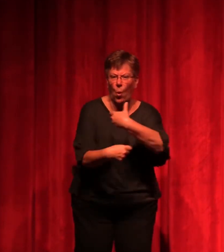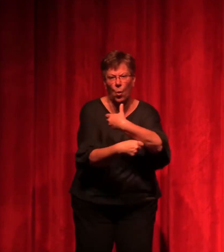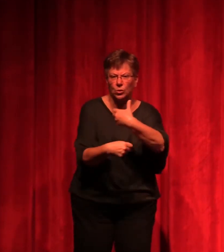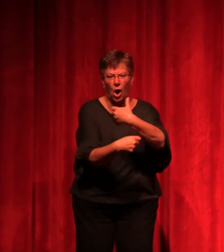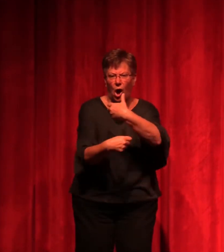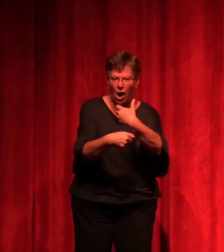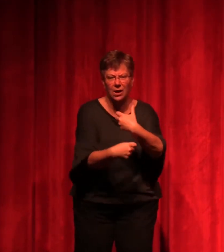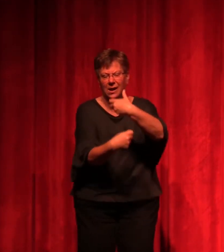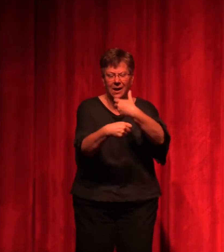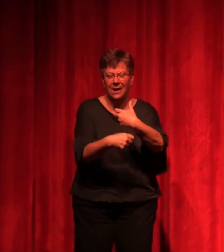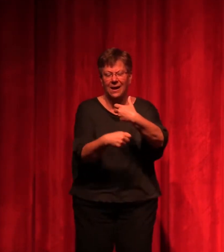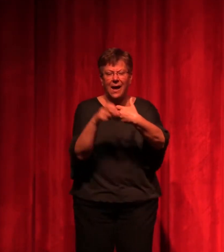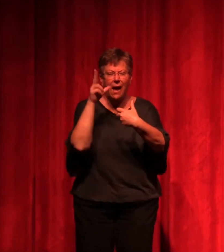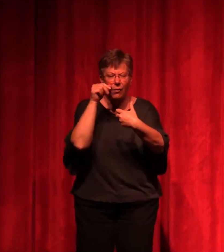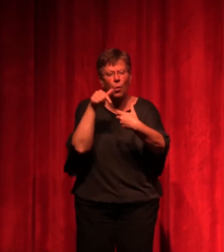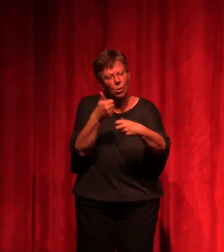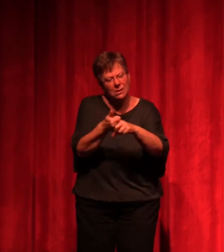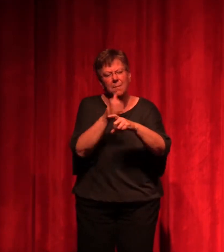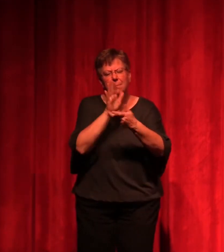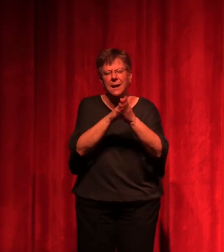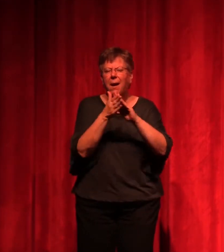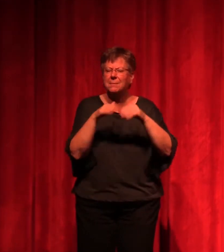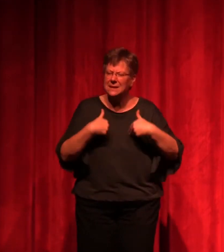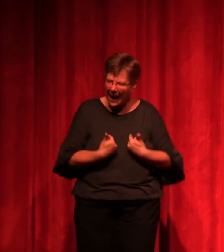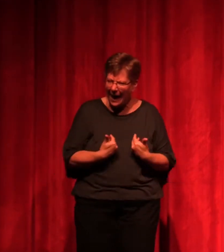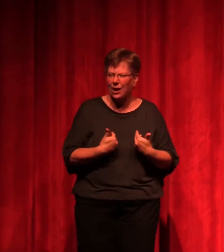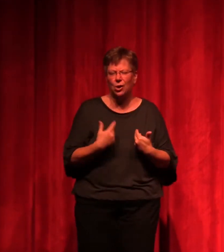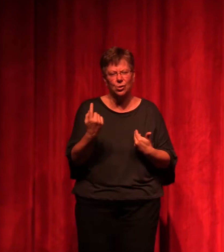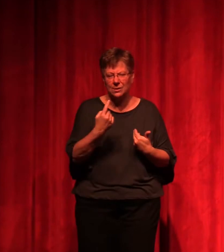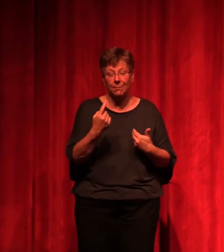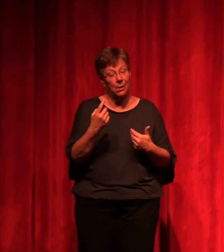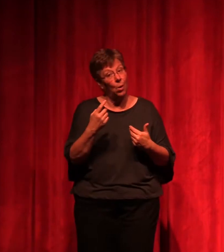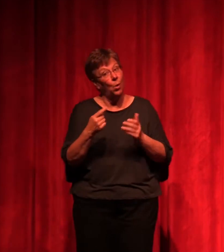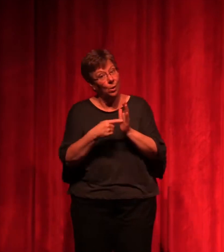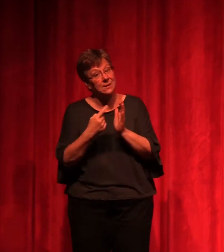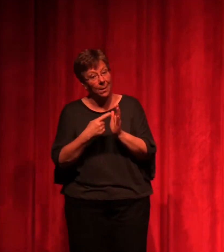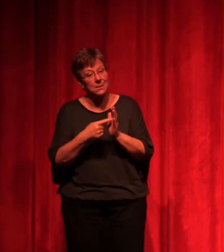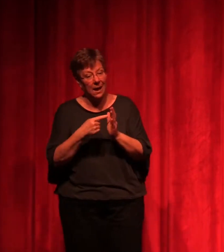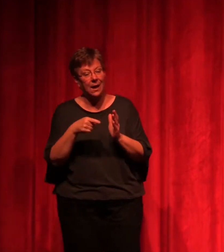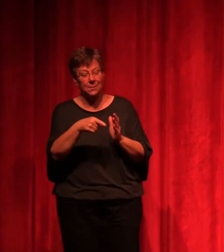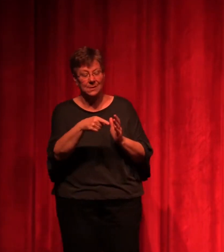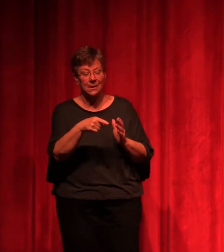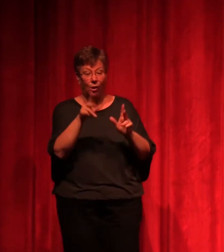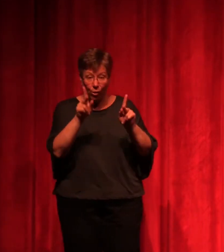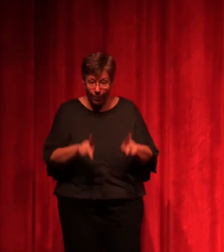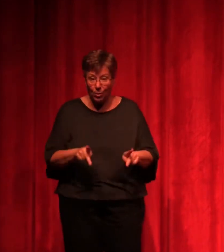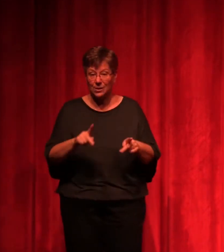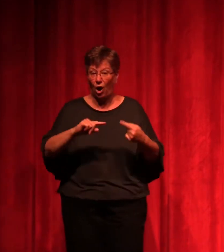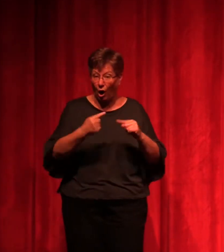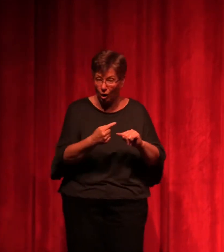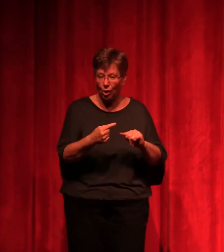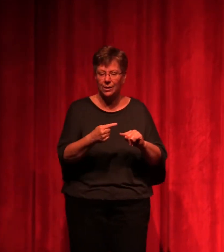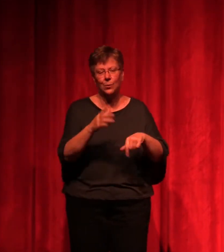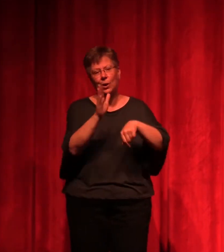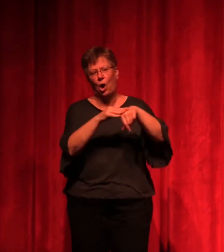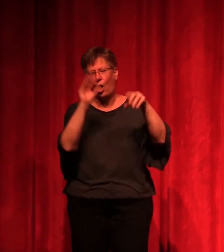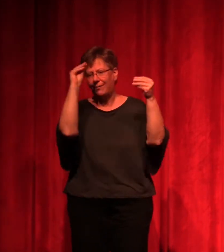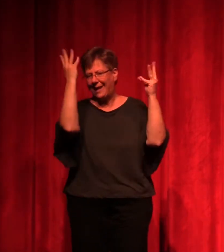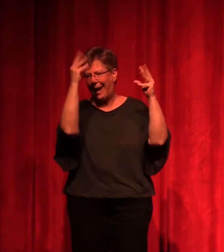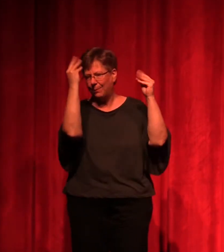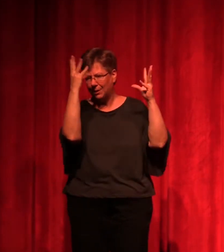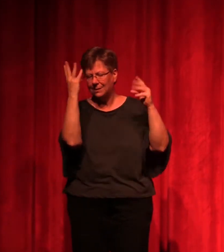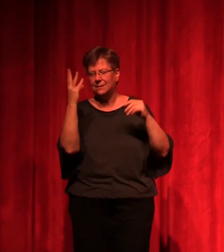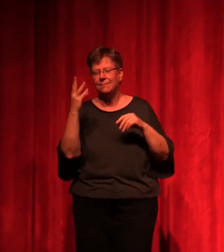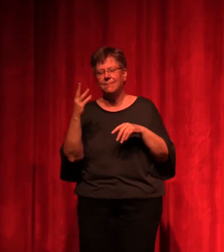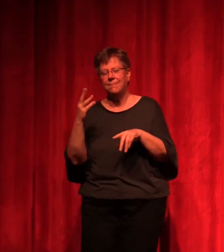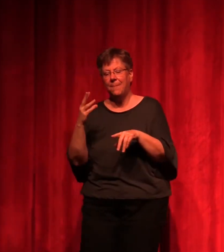tire out eventually, or send somebody to the emergency room, and that happened more than once. The second thing they would do is they use a